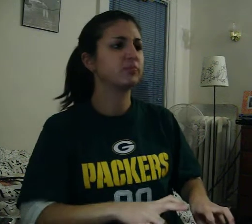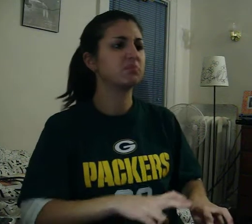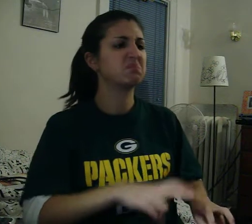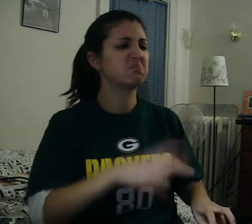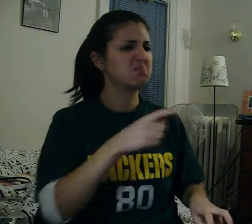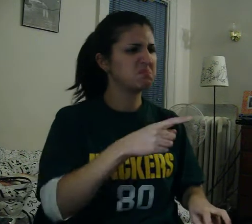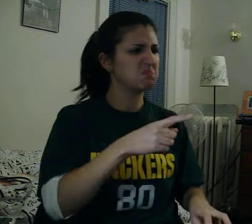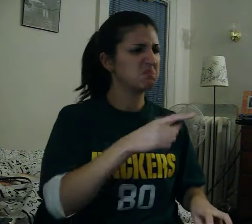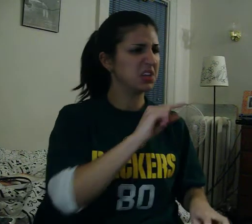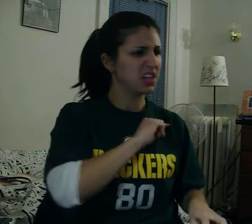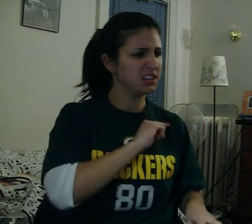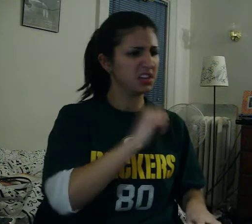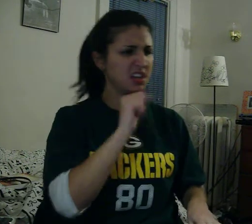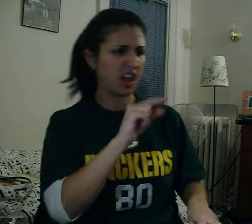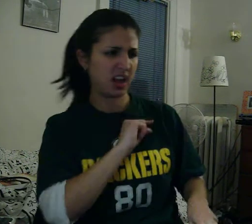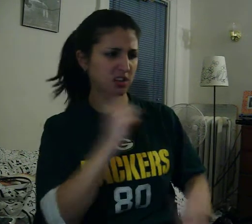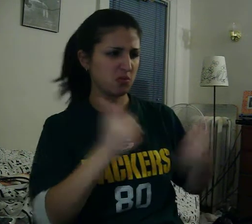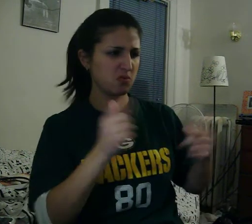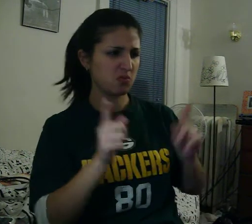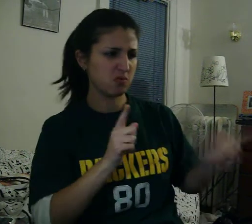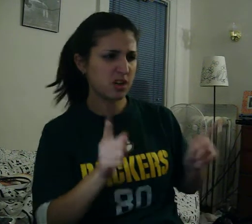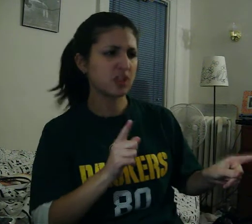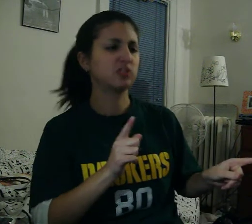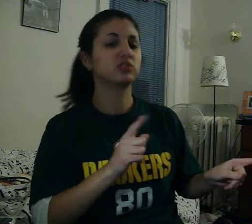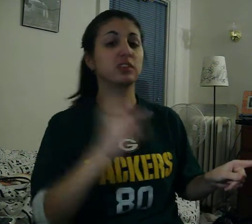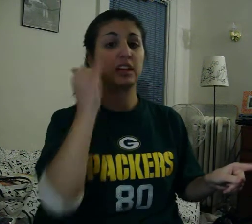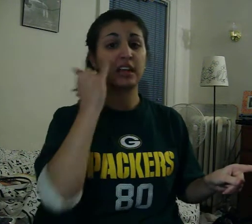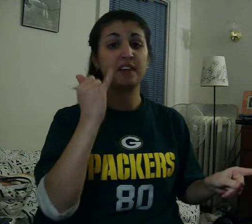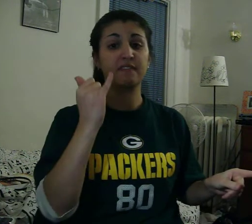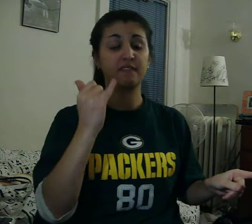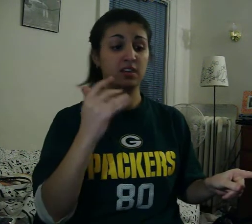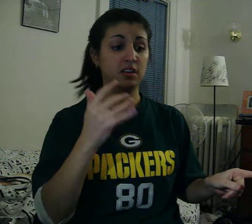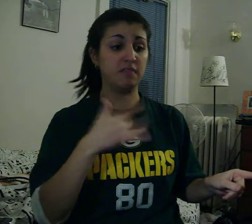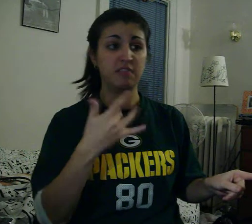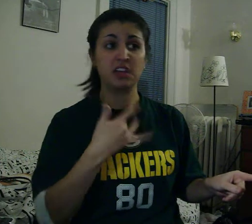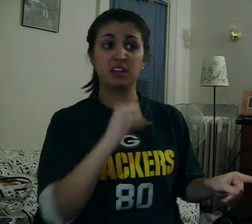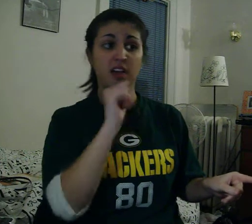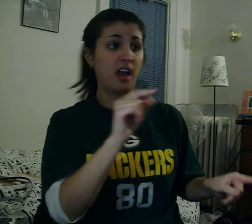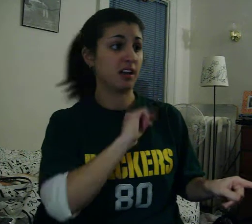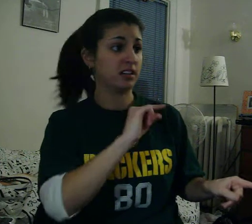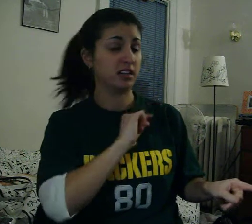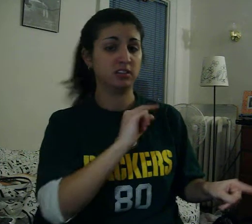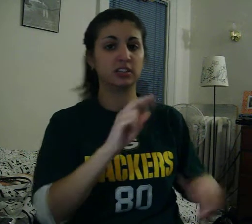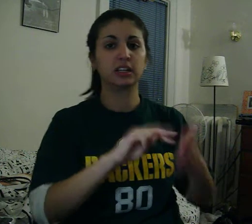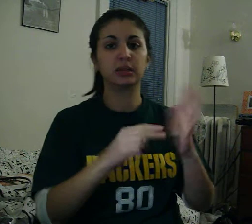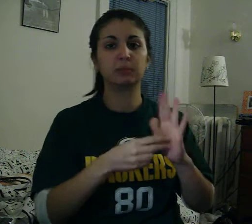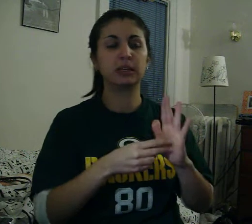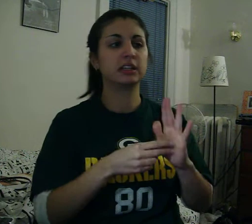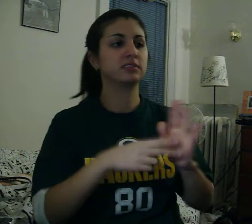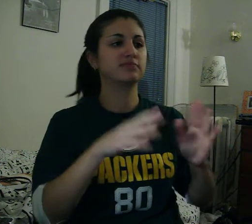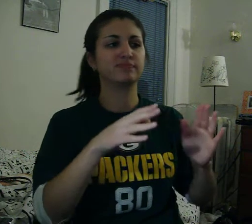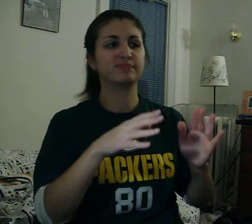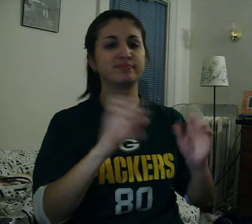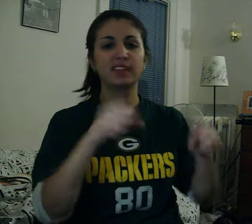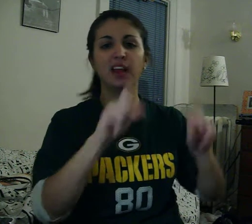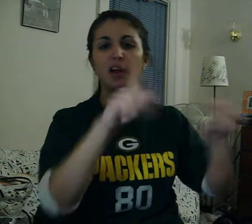to believe, the person can be released, and it's called no paper. The case is then no paper. If